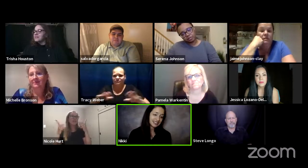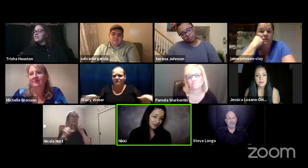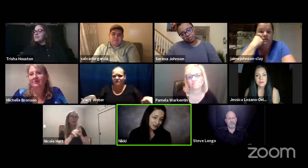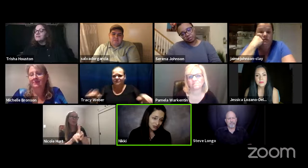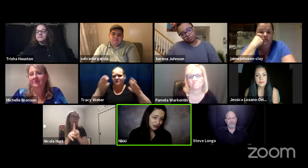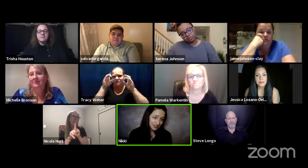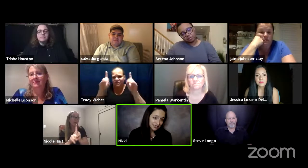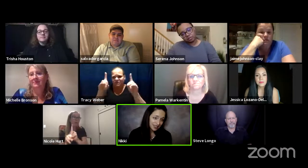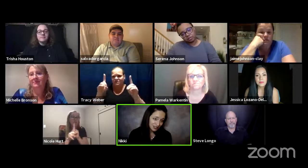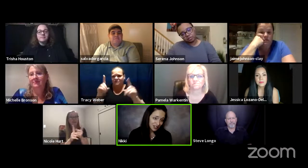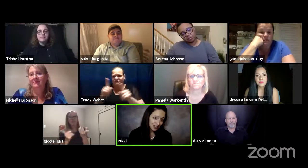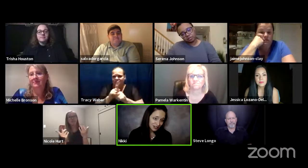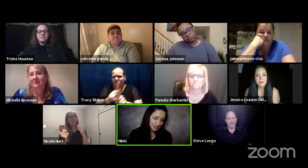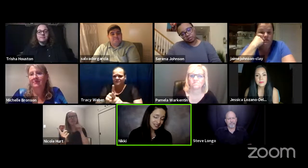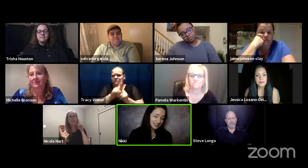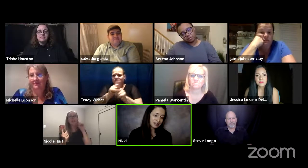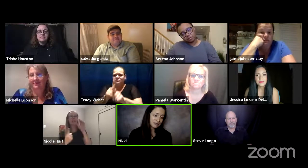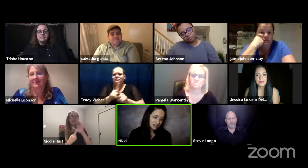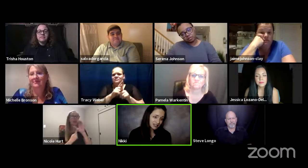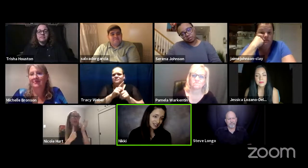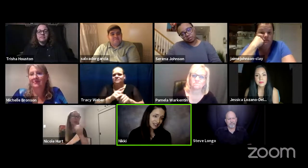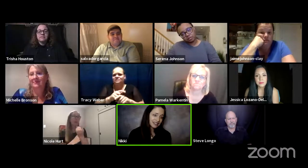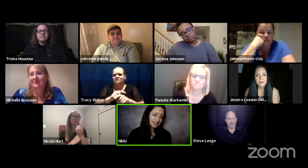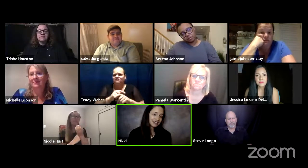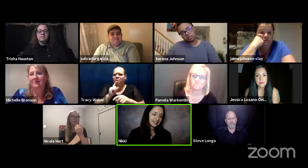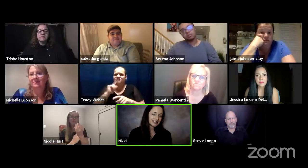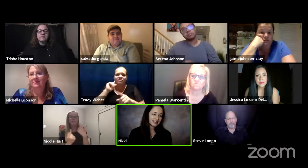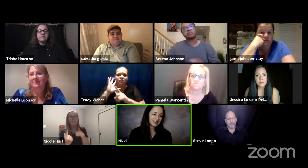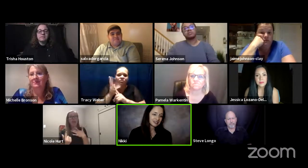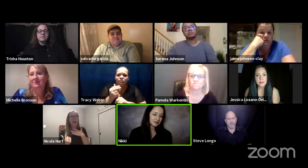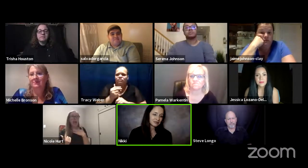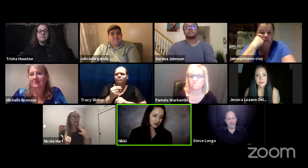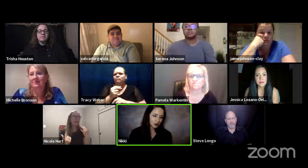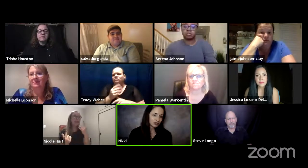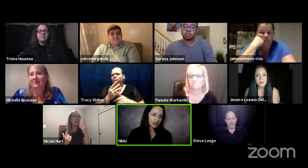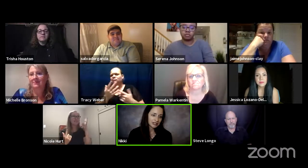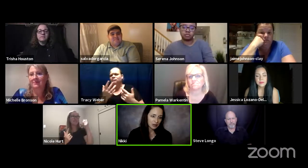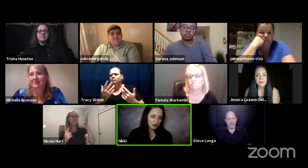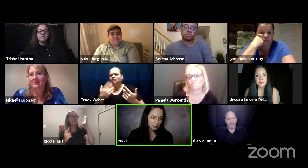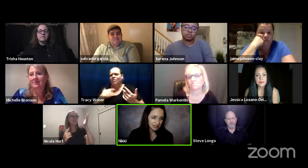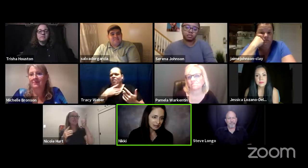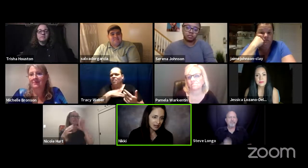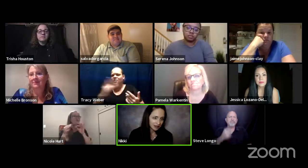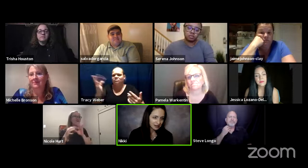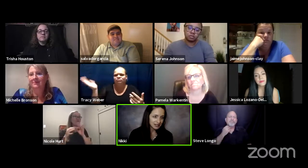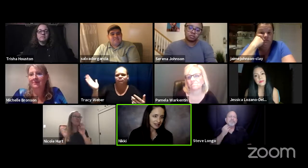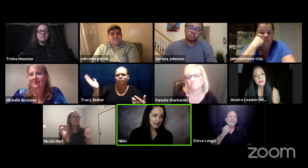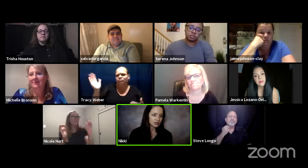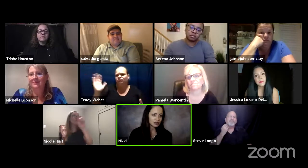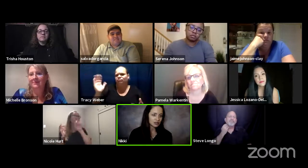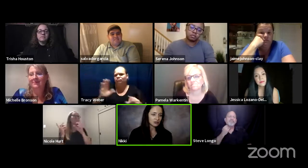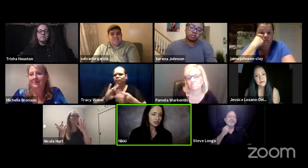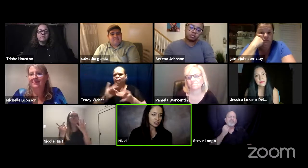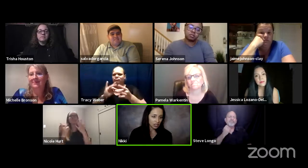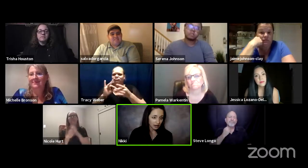deaf children education and mentoring. Deaf culture has a special place in my heart. I like to